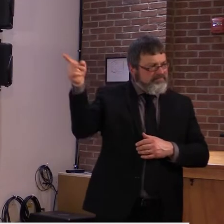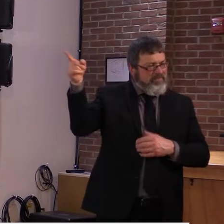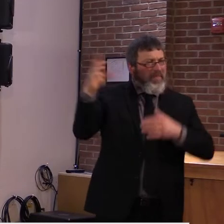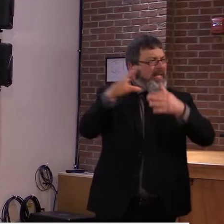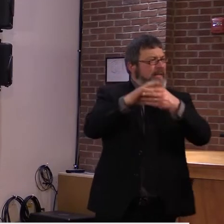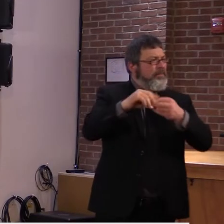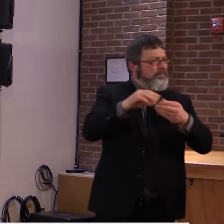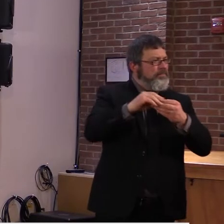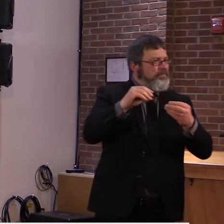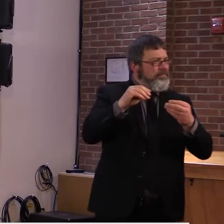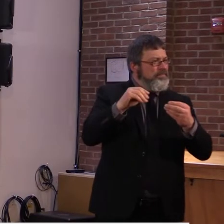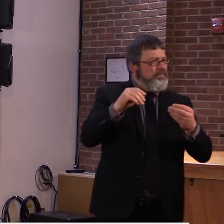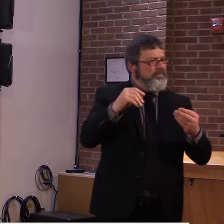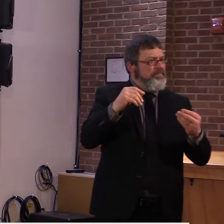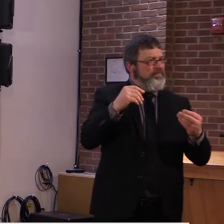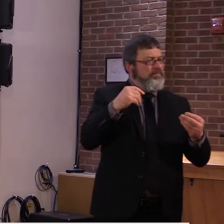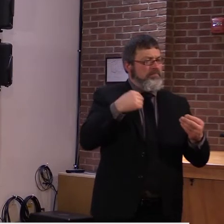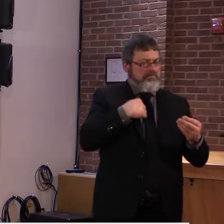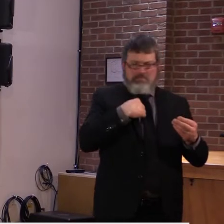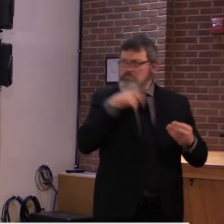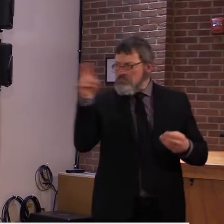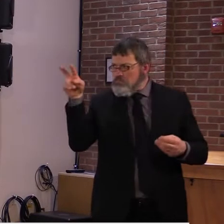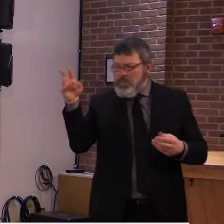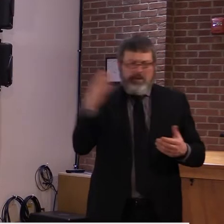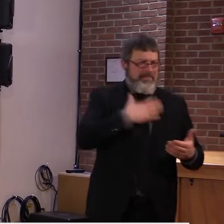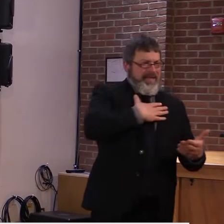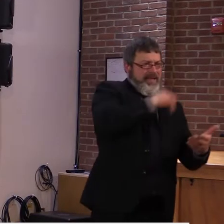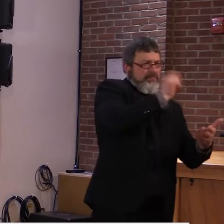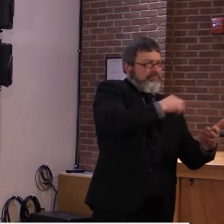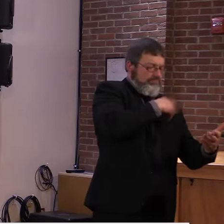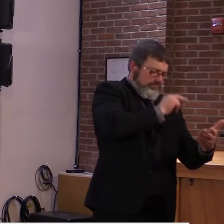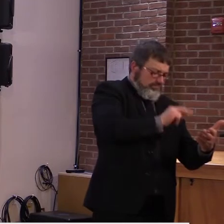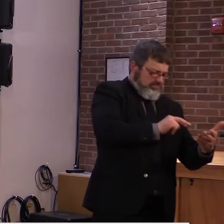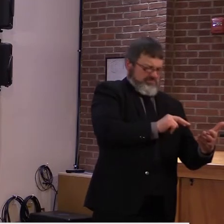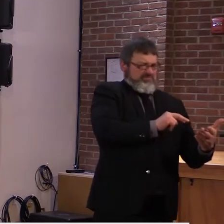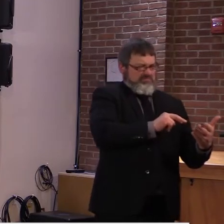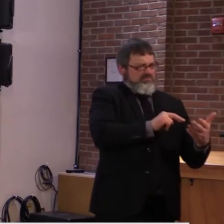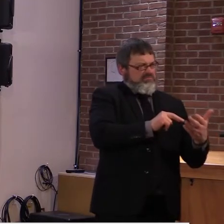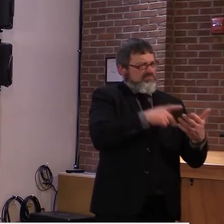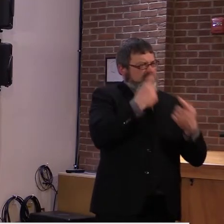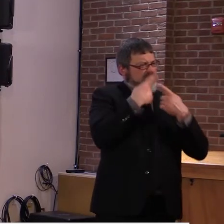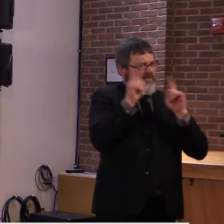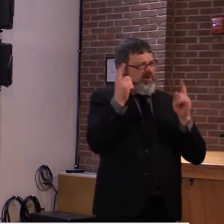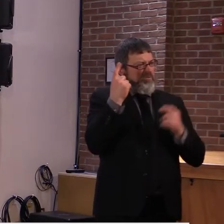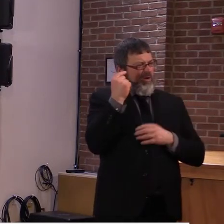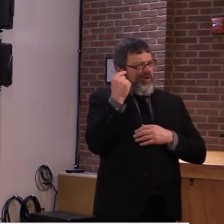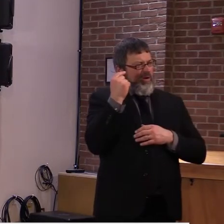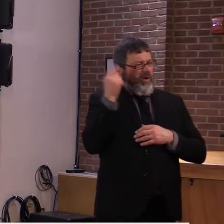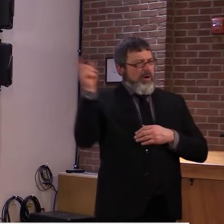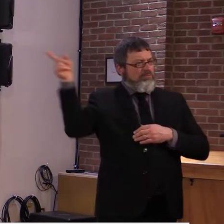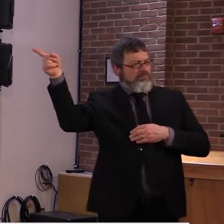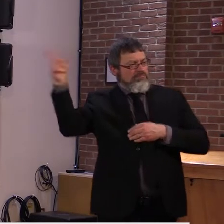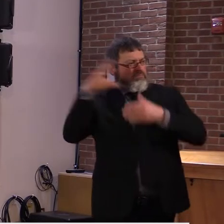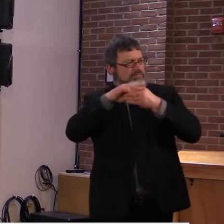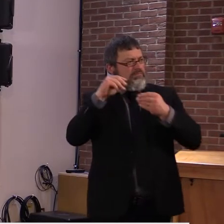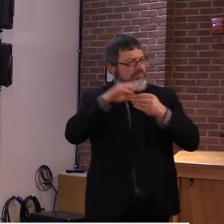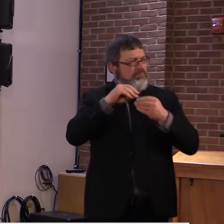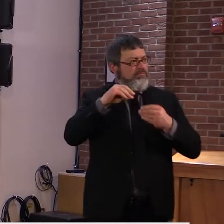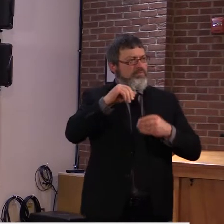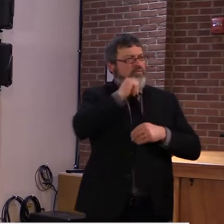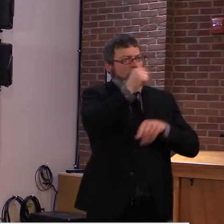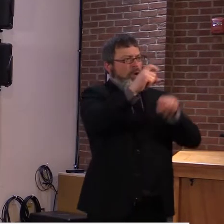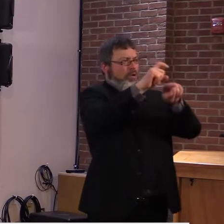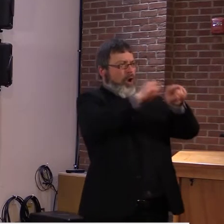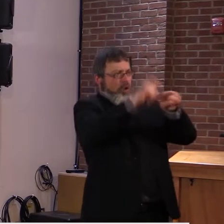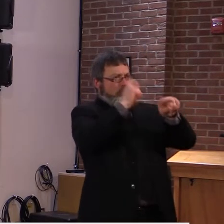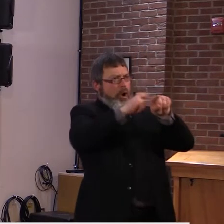notes, but I'm curious. Were you telling people they should not call their doctor's office or wherever to say, when can I get vaccinated? And